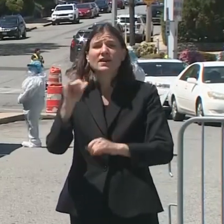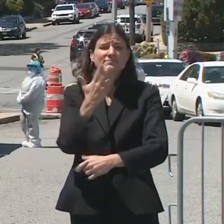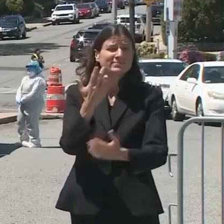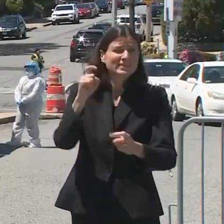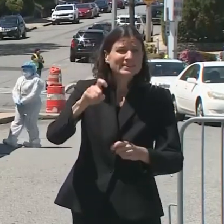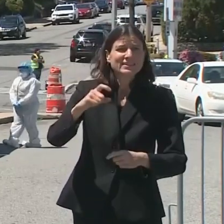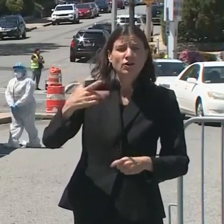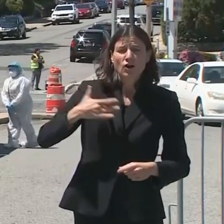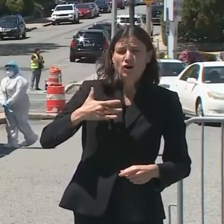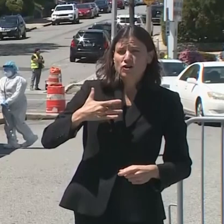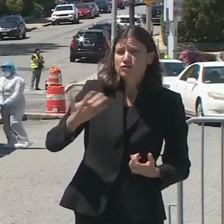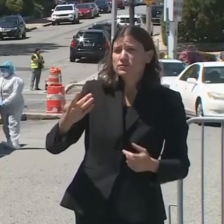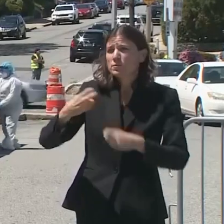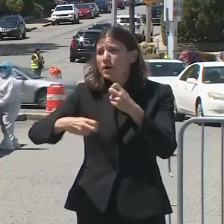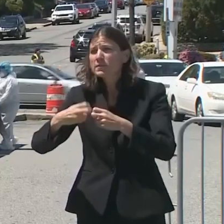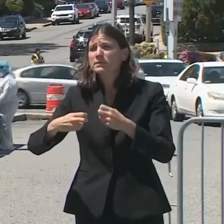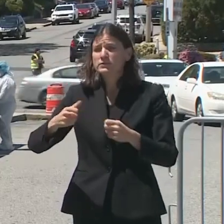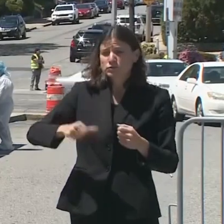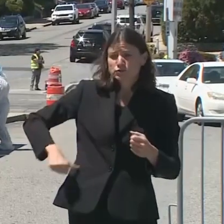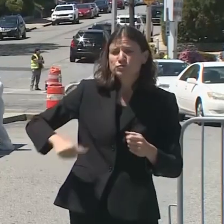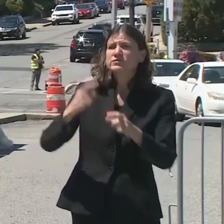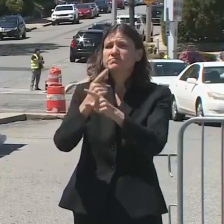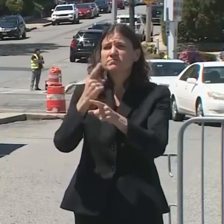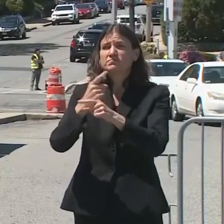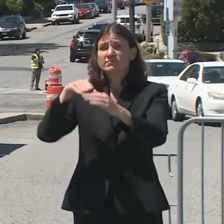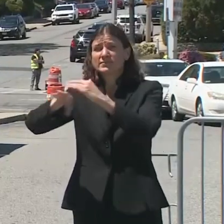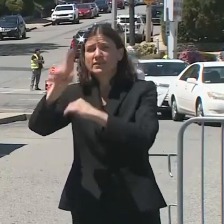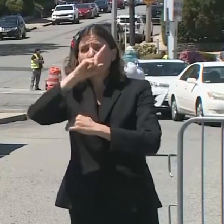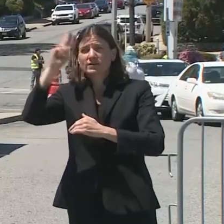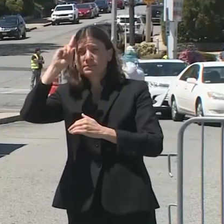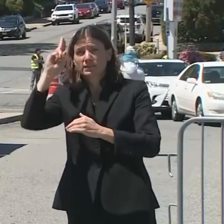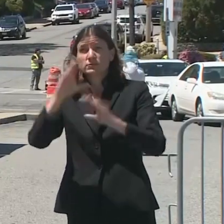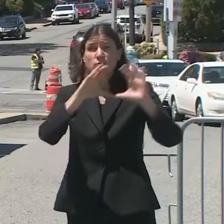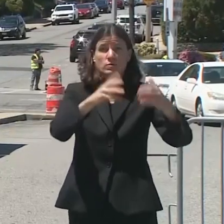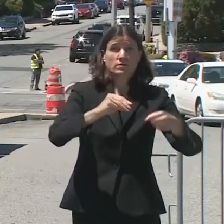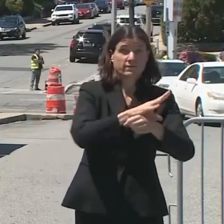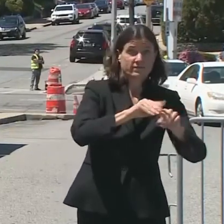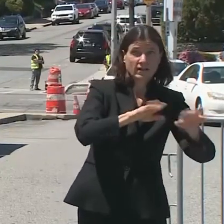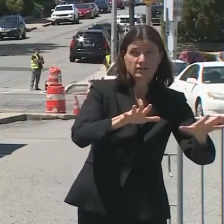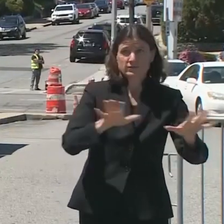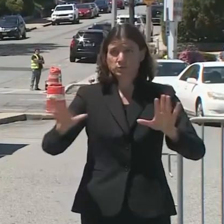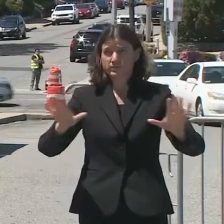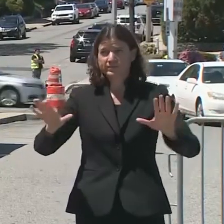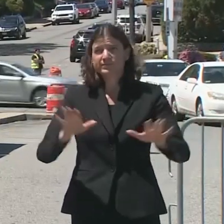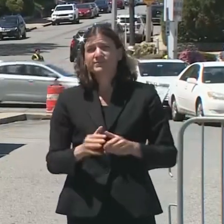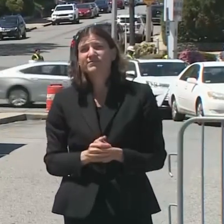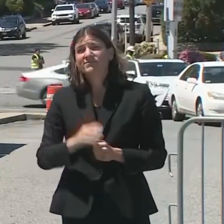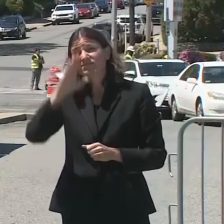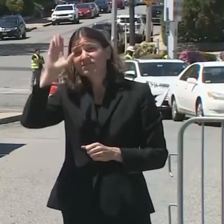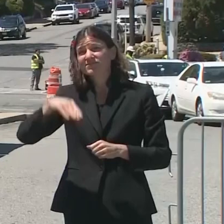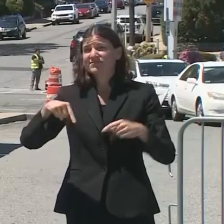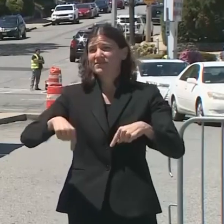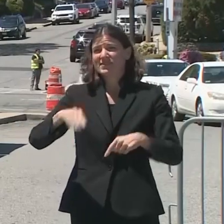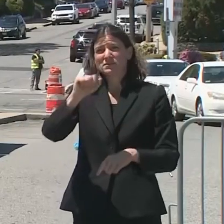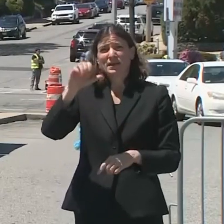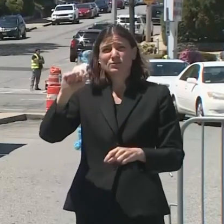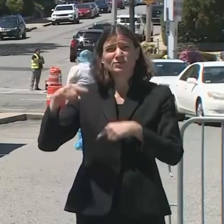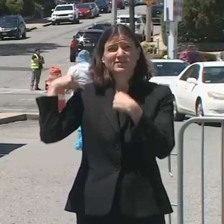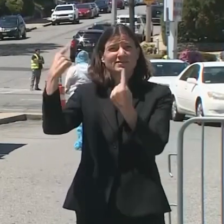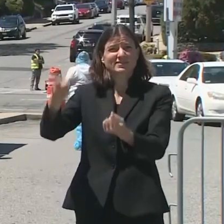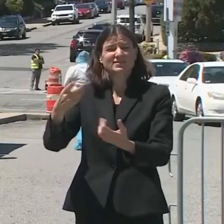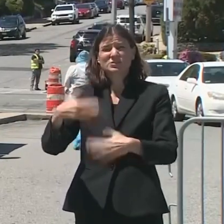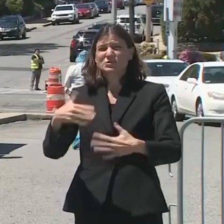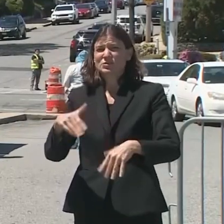by the pandemic, and we still have a lot of work to do to continue to contain the infection rate and reduce the number of people that need serious